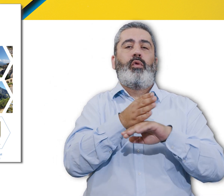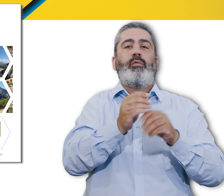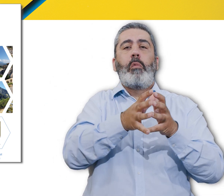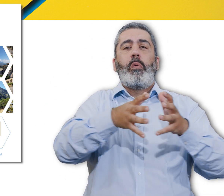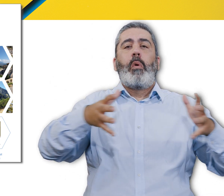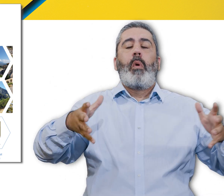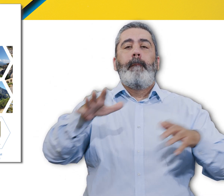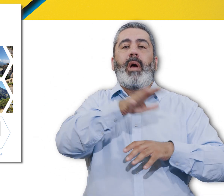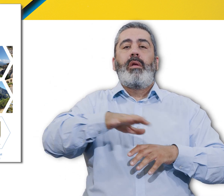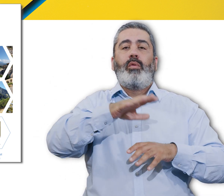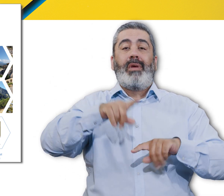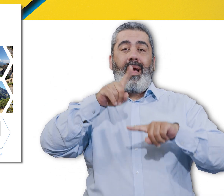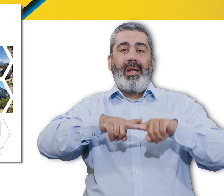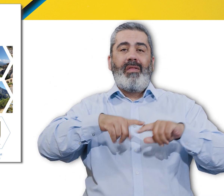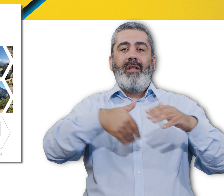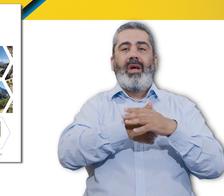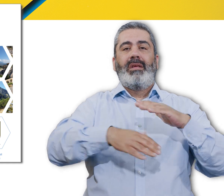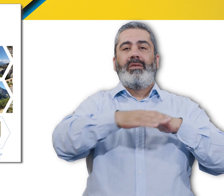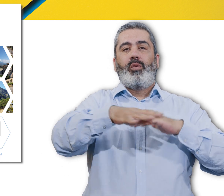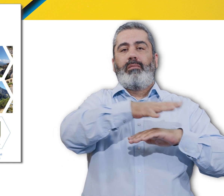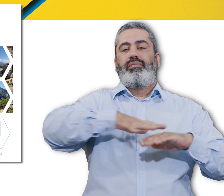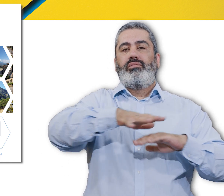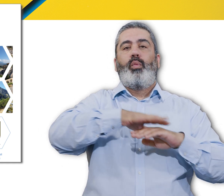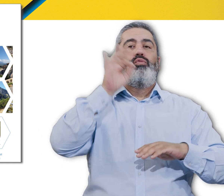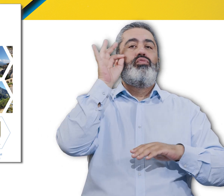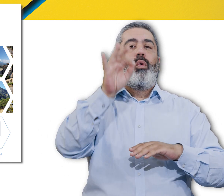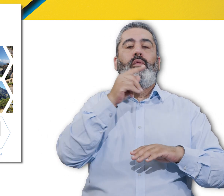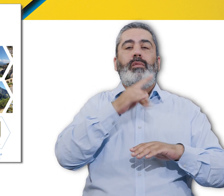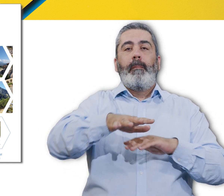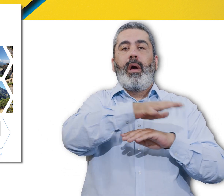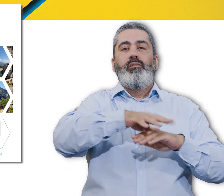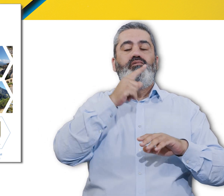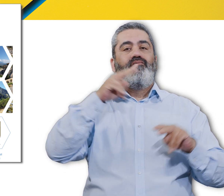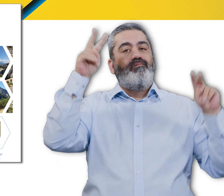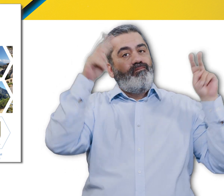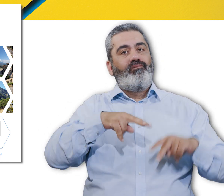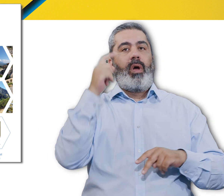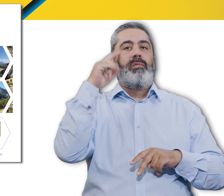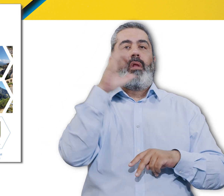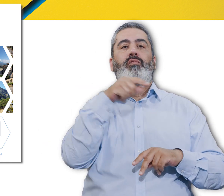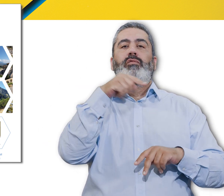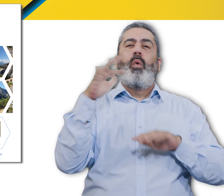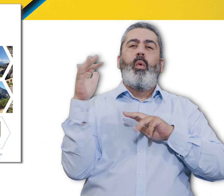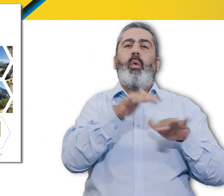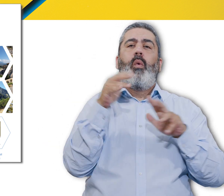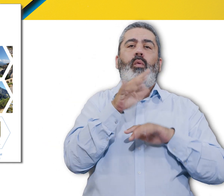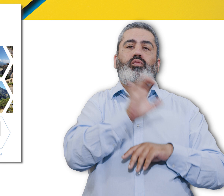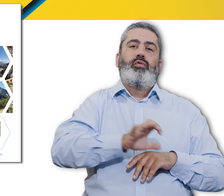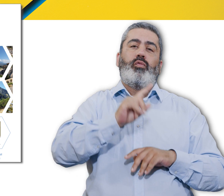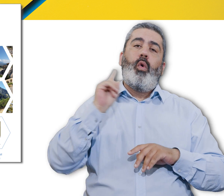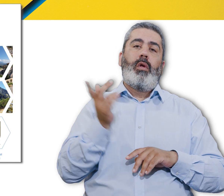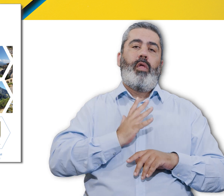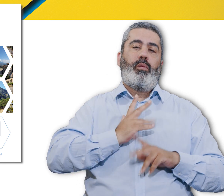Project partners: Urban Research Institute, URI. Greek National Confederation of People with